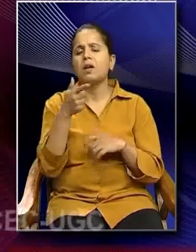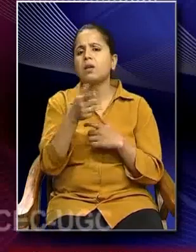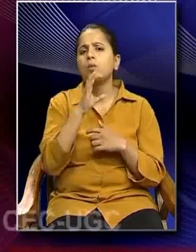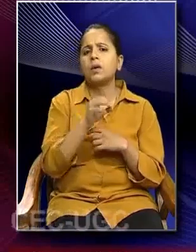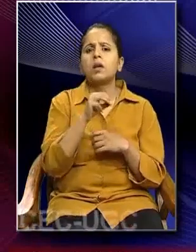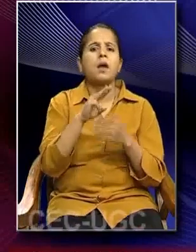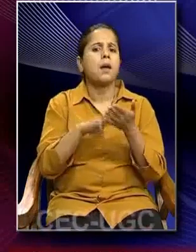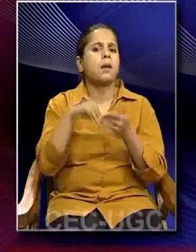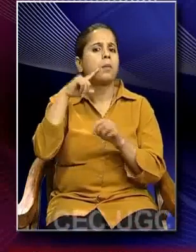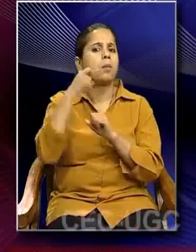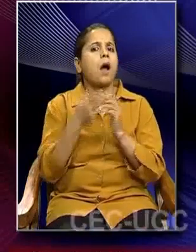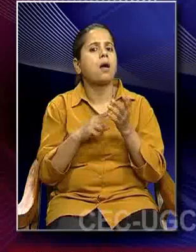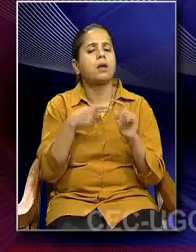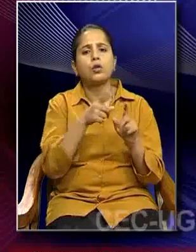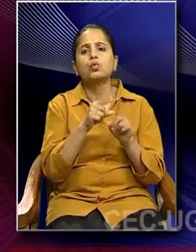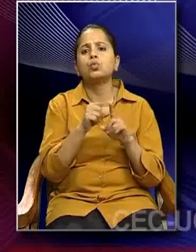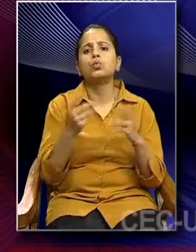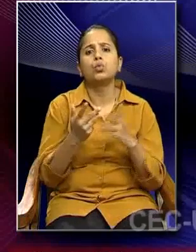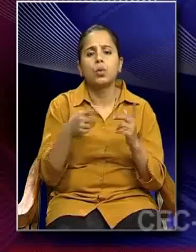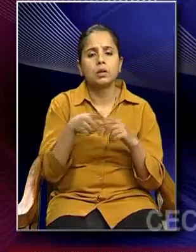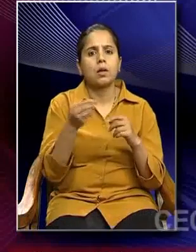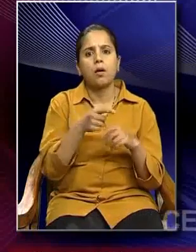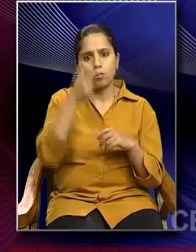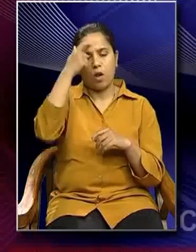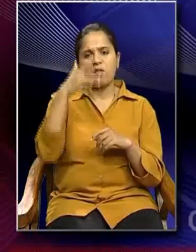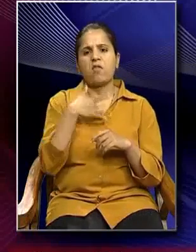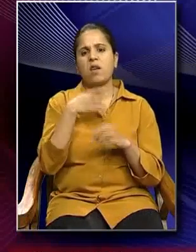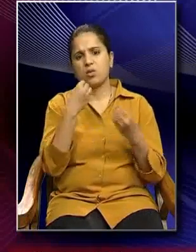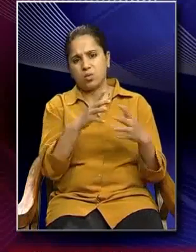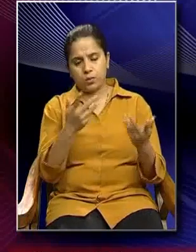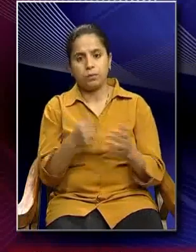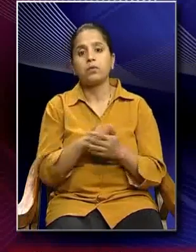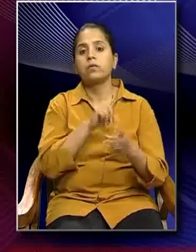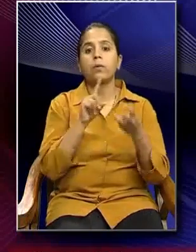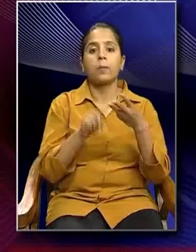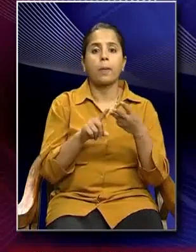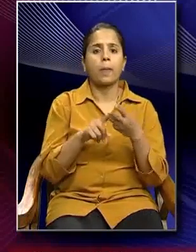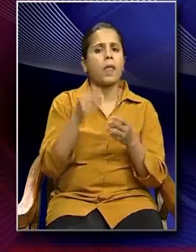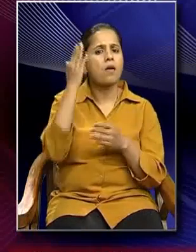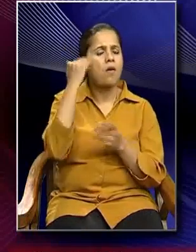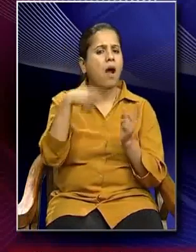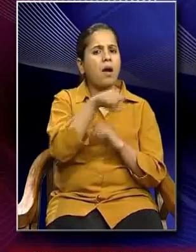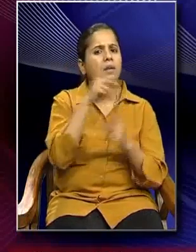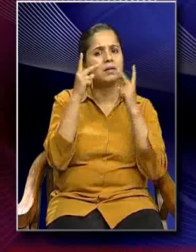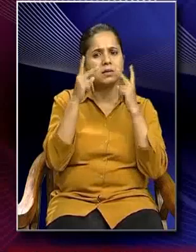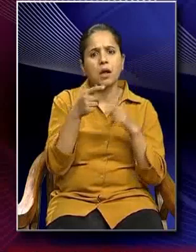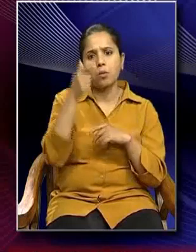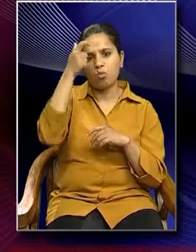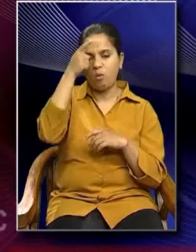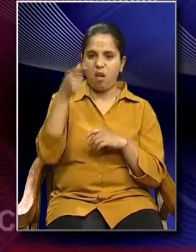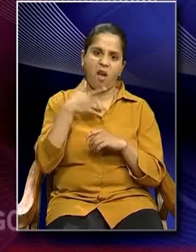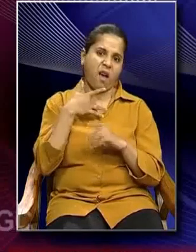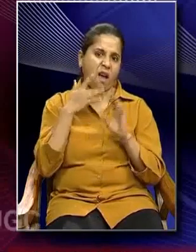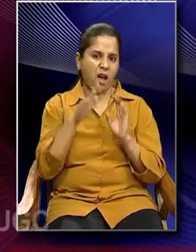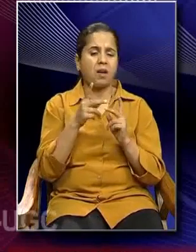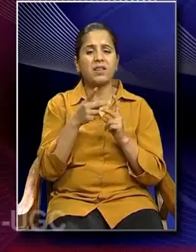migrants are doing that is actually leading to some sort of problem. And third is why they are considered to be a problem. So these sort